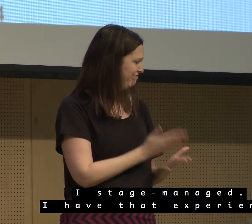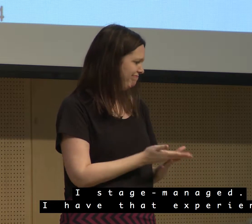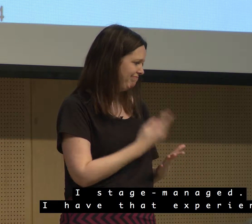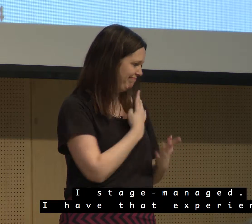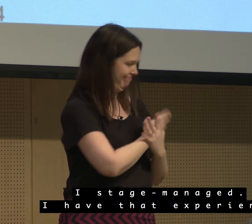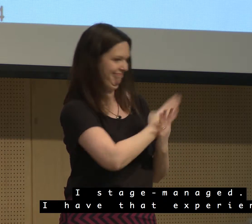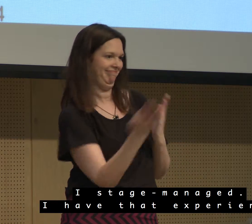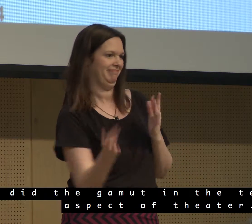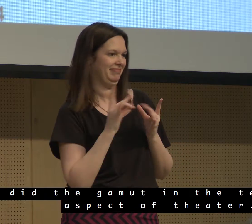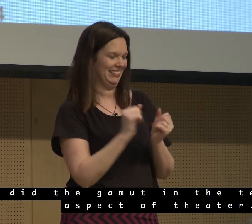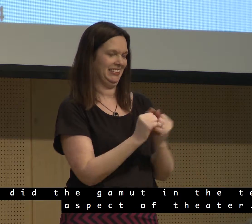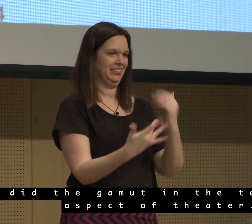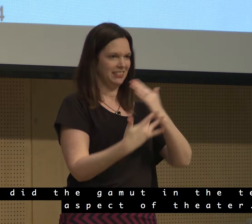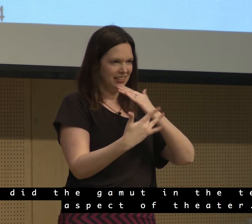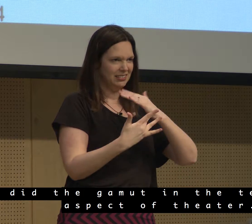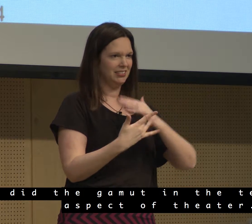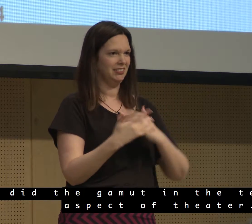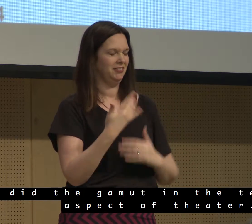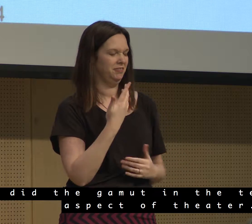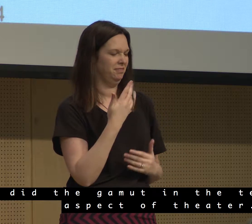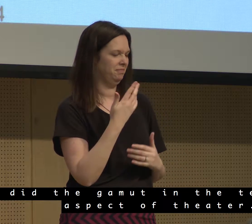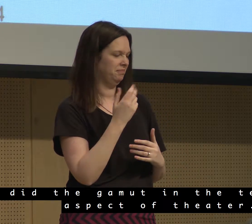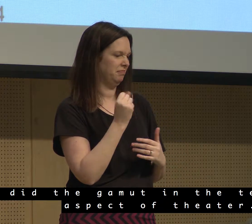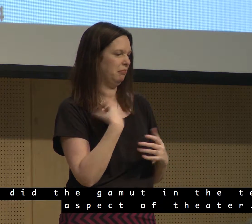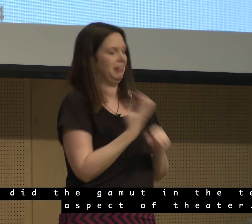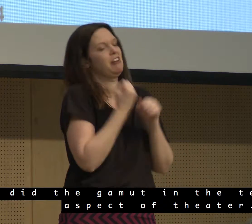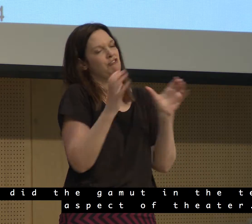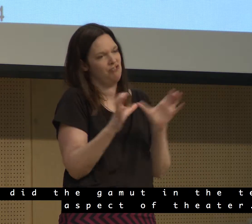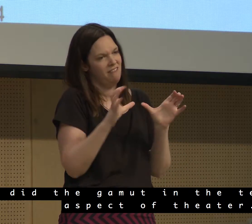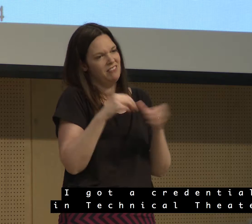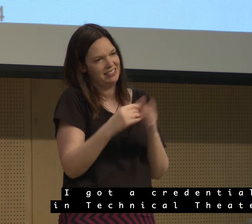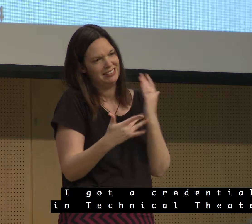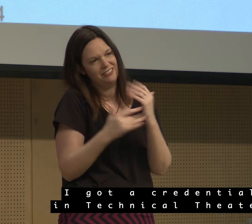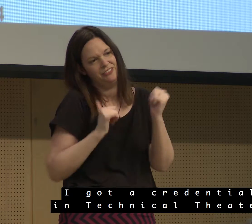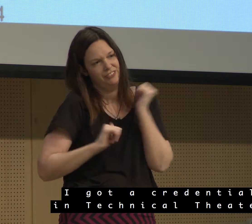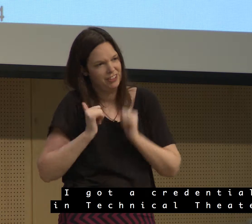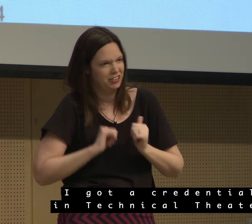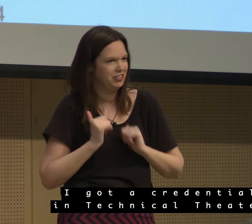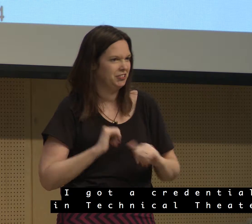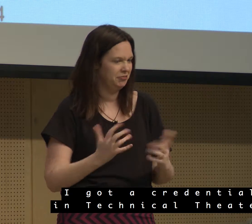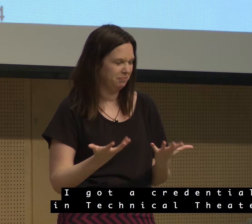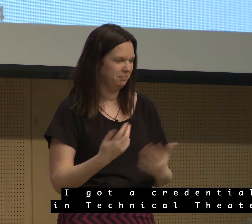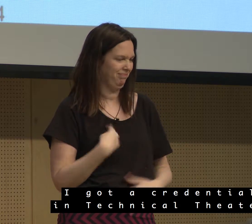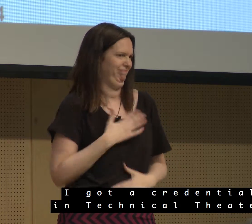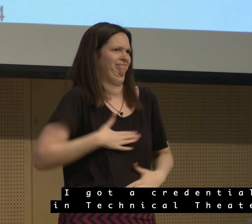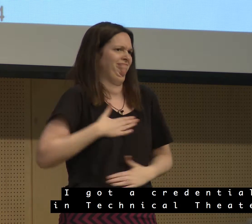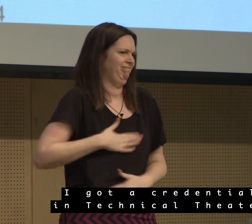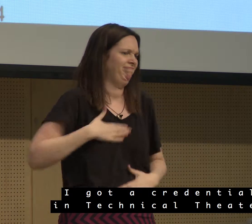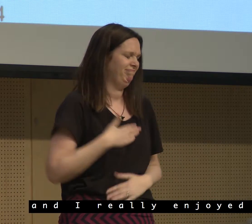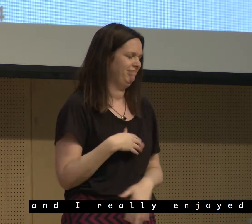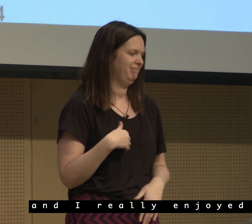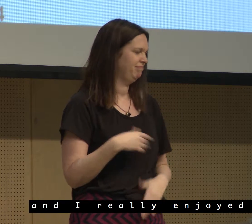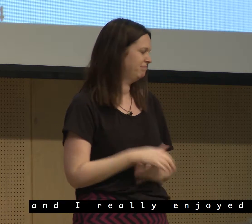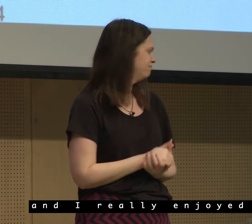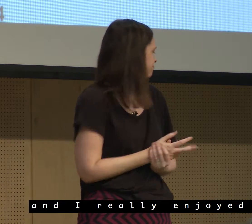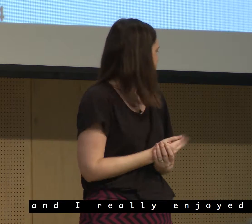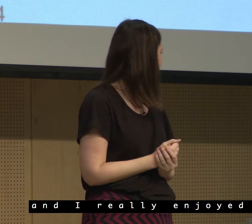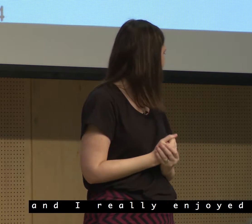I have that experience. I did the gamut in the technical aspect of theater. I got a credential in technical theater, and I really enjoyed